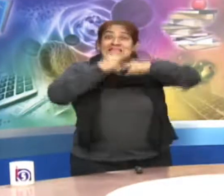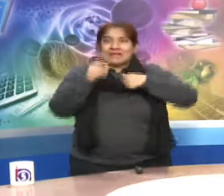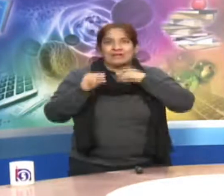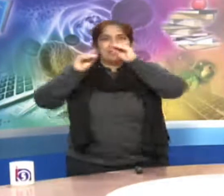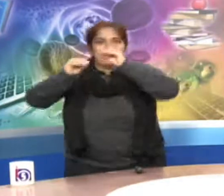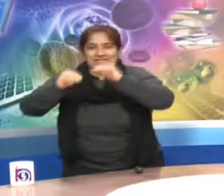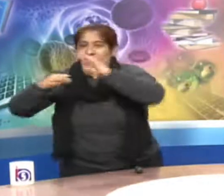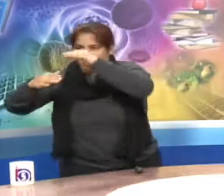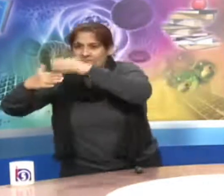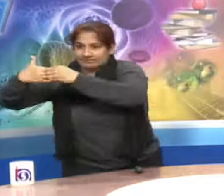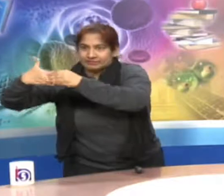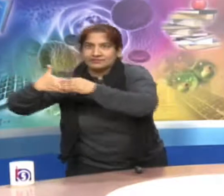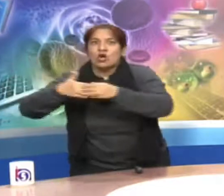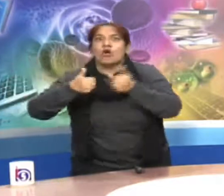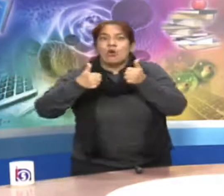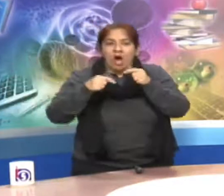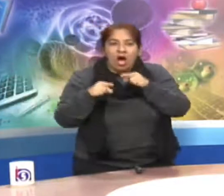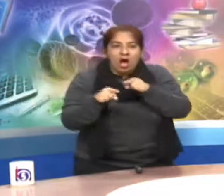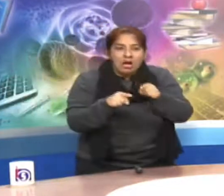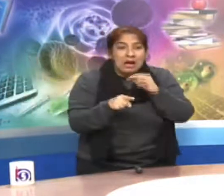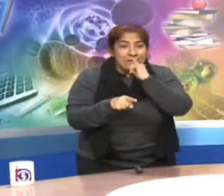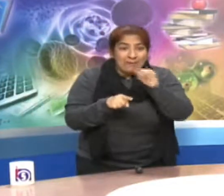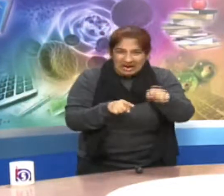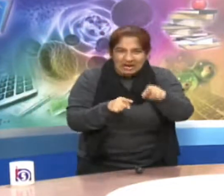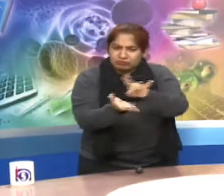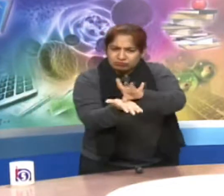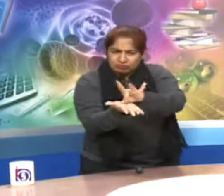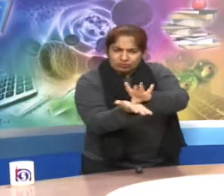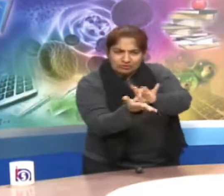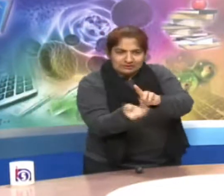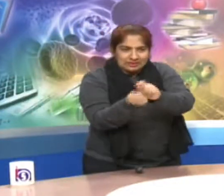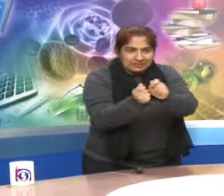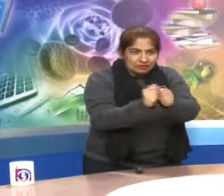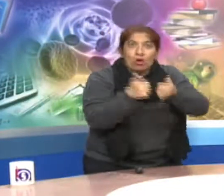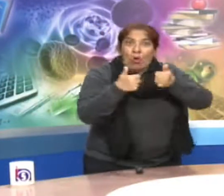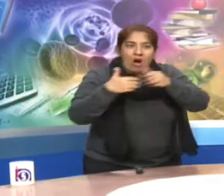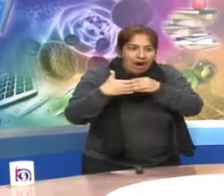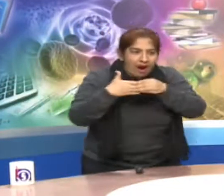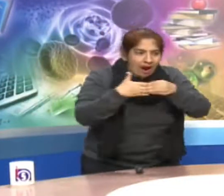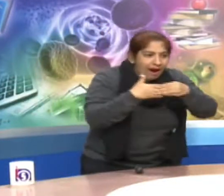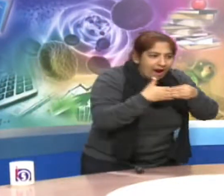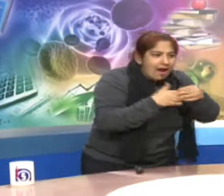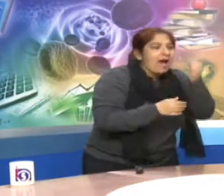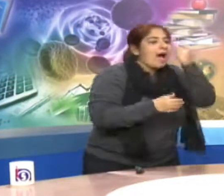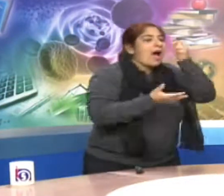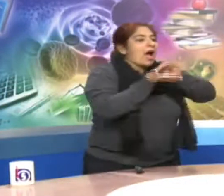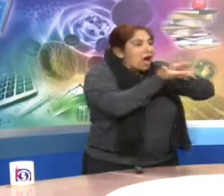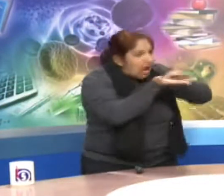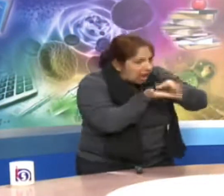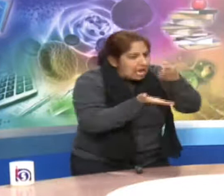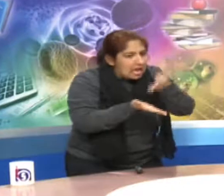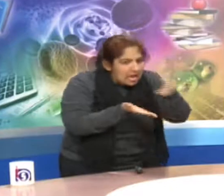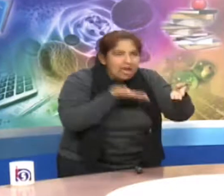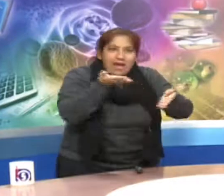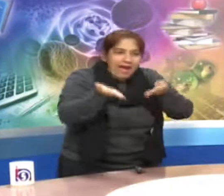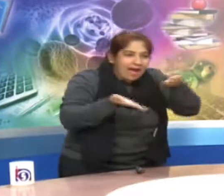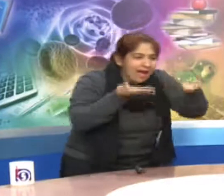And then you know the advantages and the disadvantages both. And accordingly, you act and walk